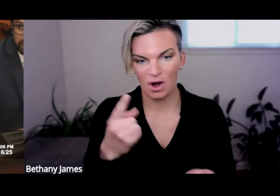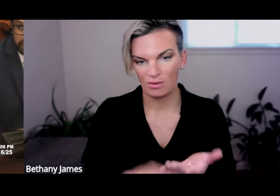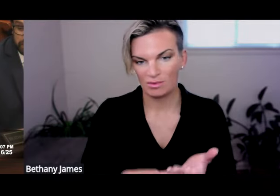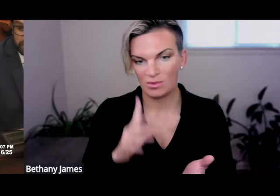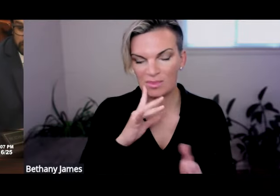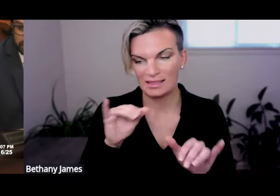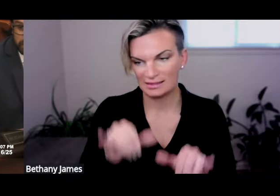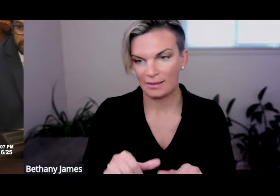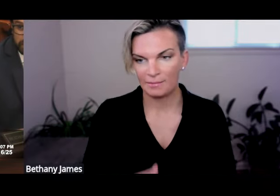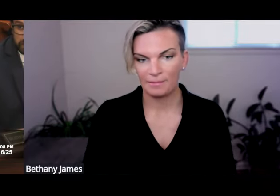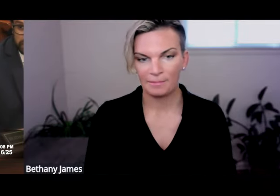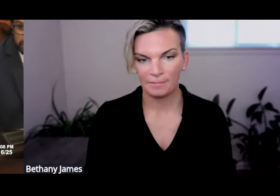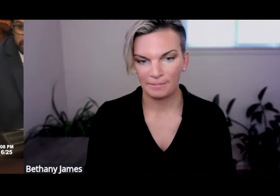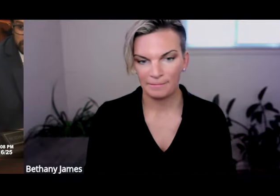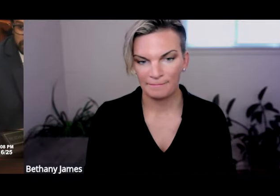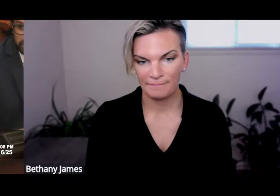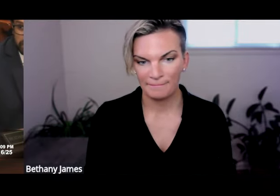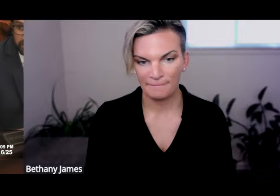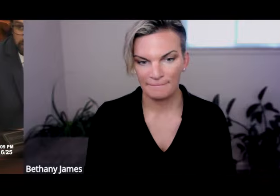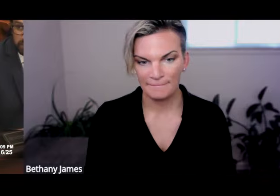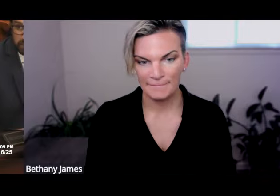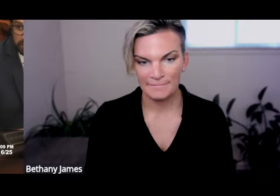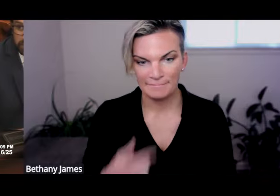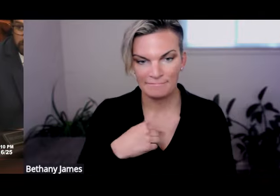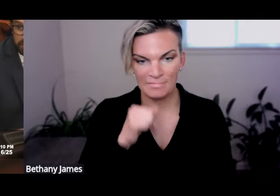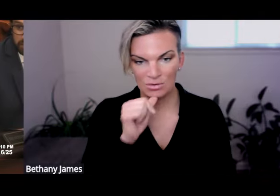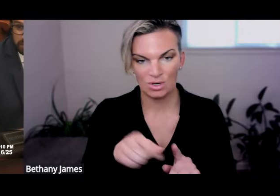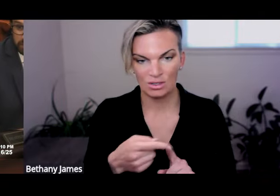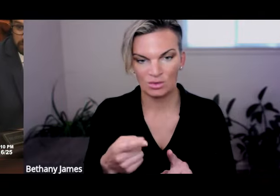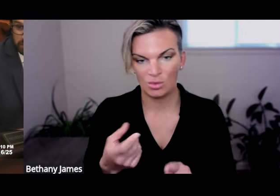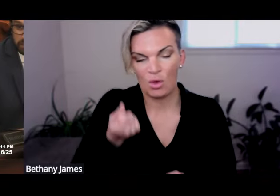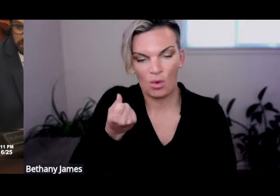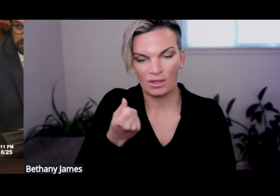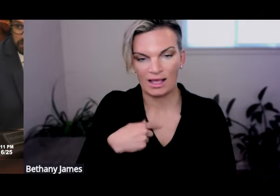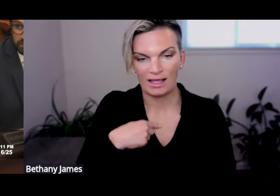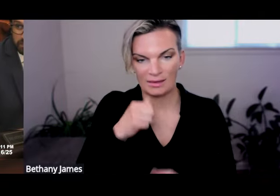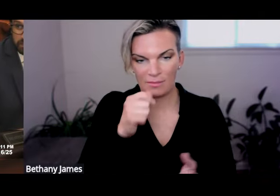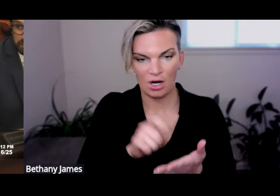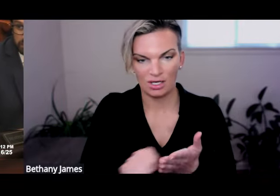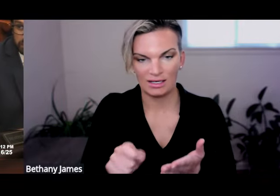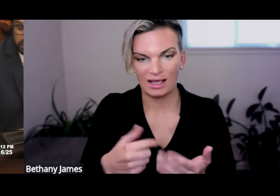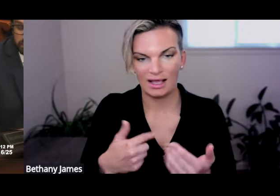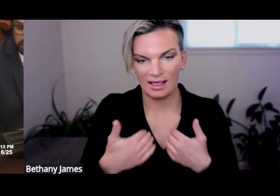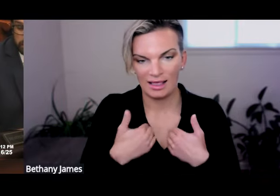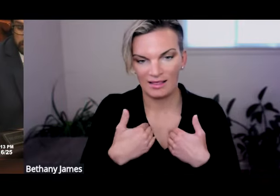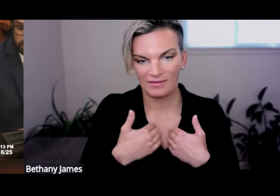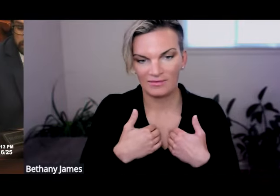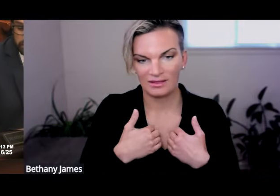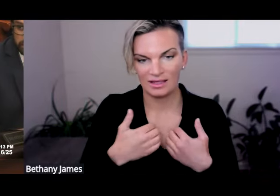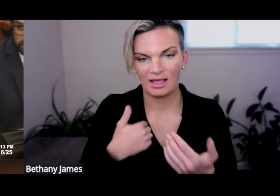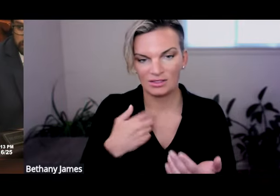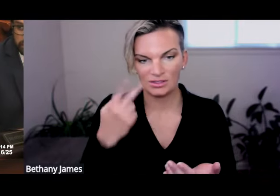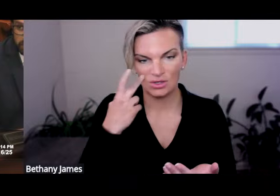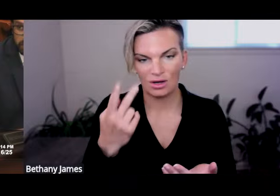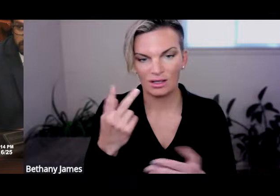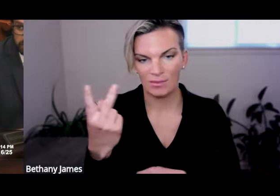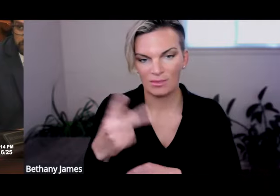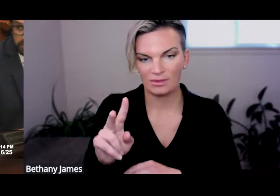but well, I'm not trying to withhold it. I didn't mark it on this one that I have, so I saw it a couple days